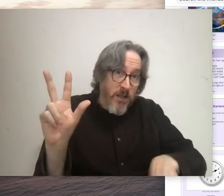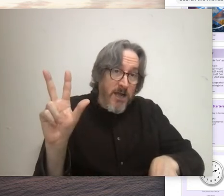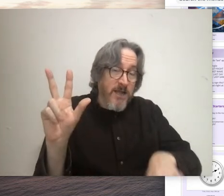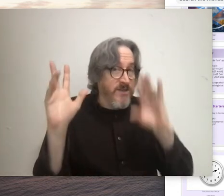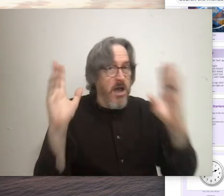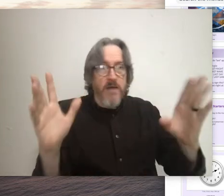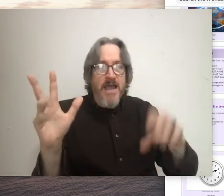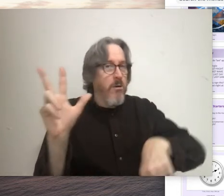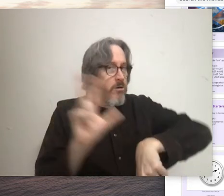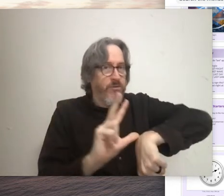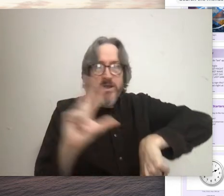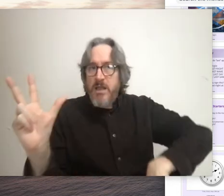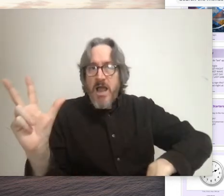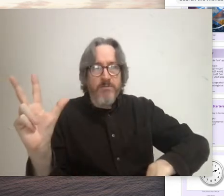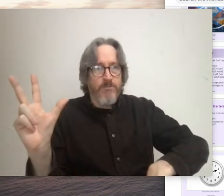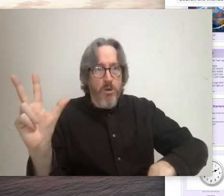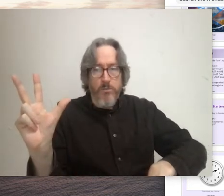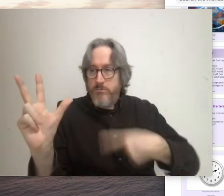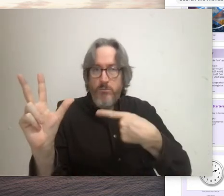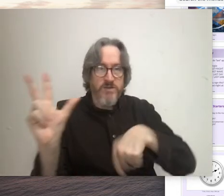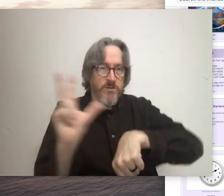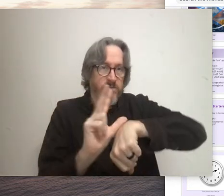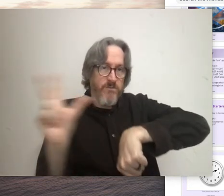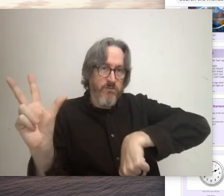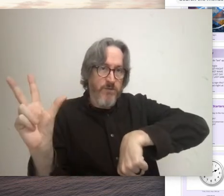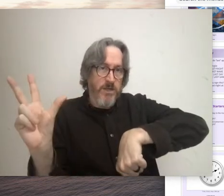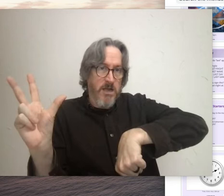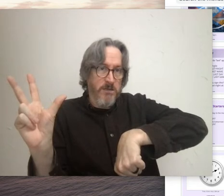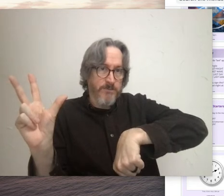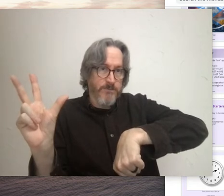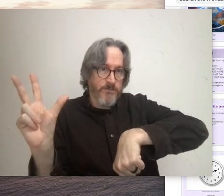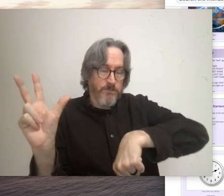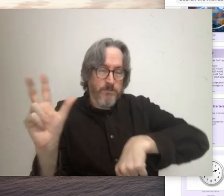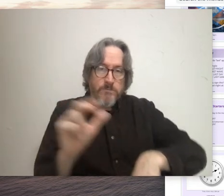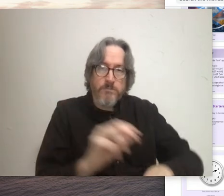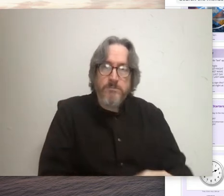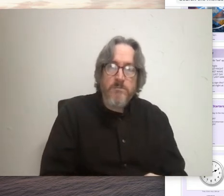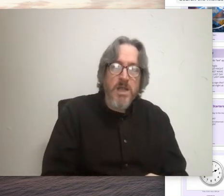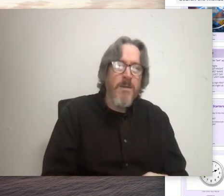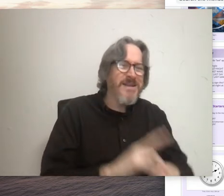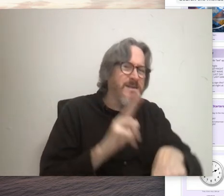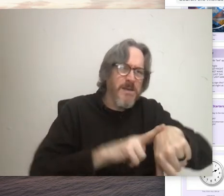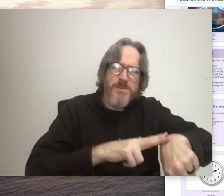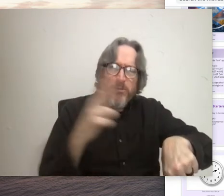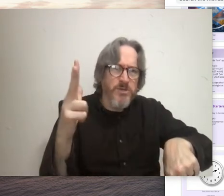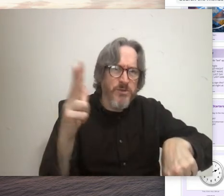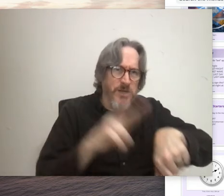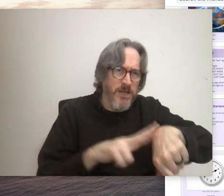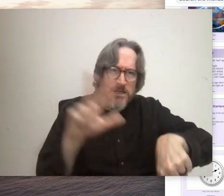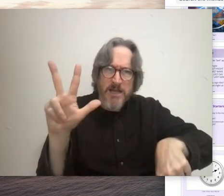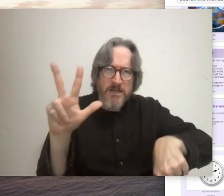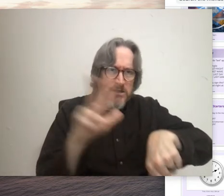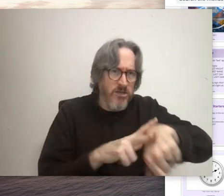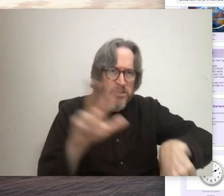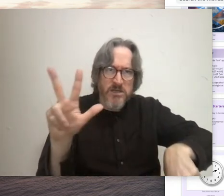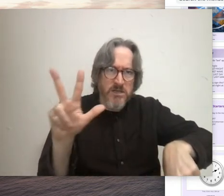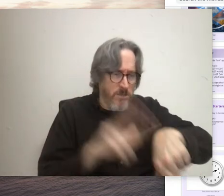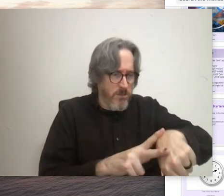3 o'clock. If it's on the hour, 3 o'clock, boom, we 3 o'clock. And sometimes people do 3,